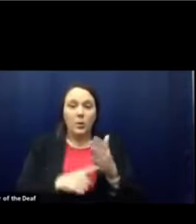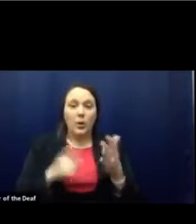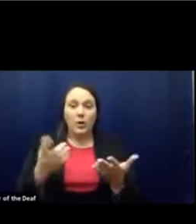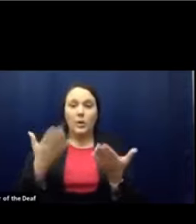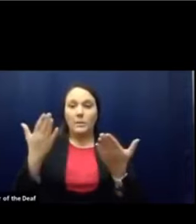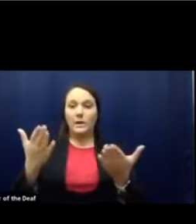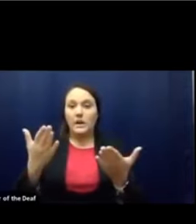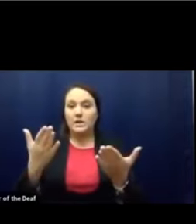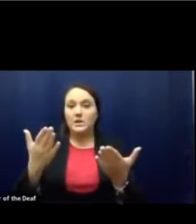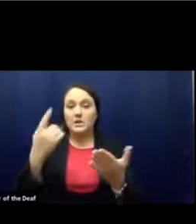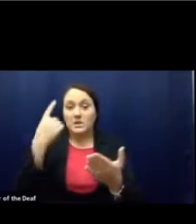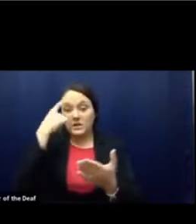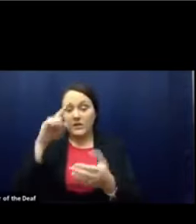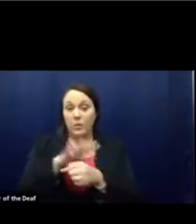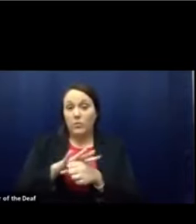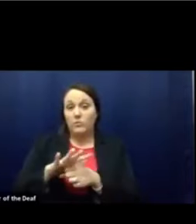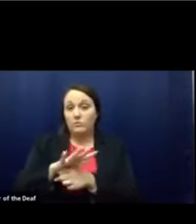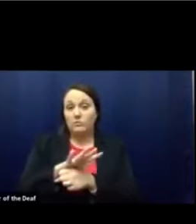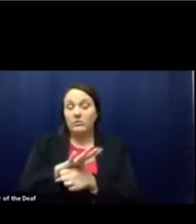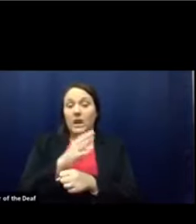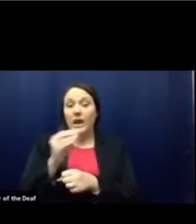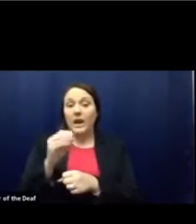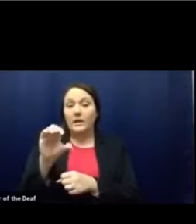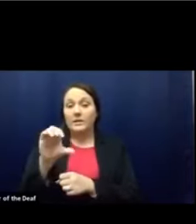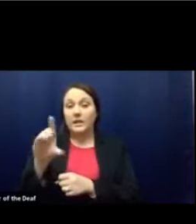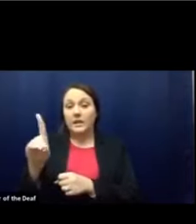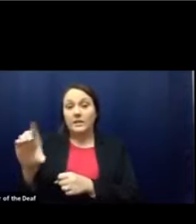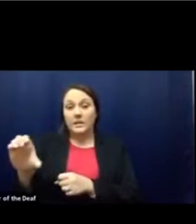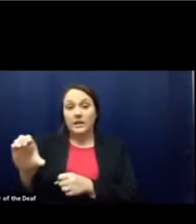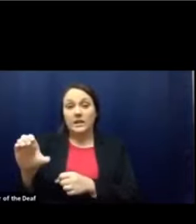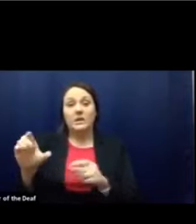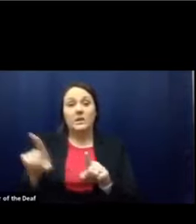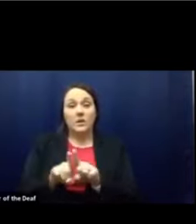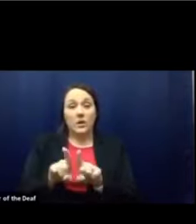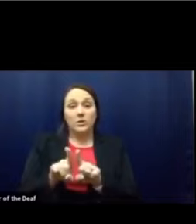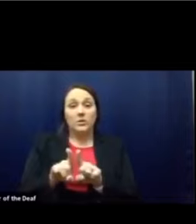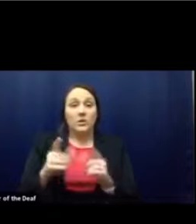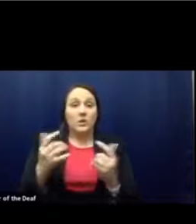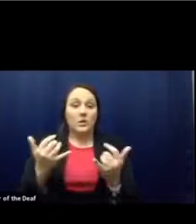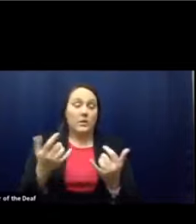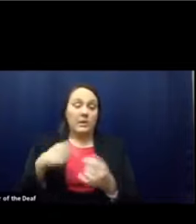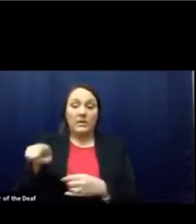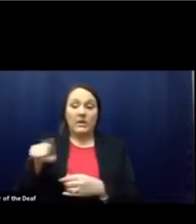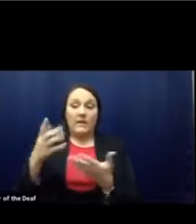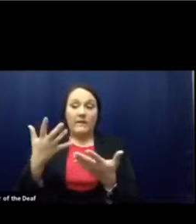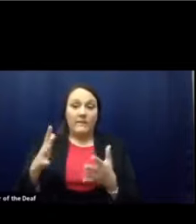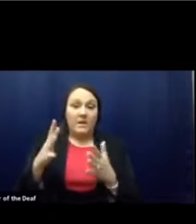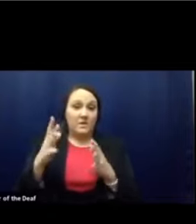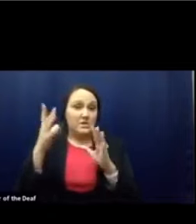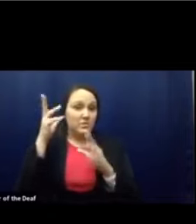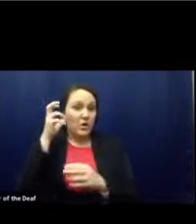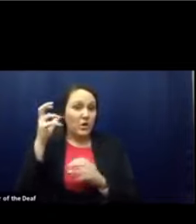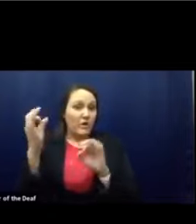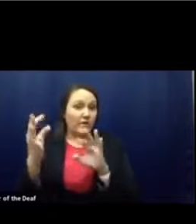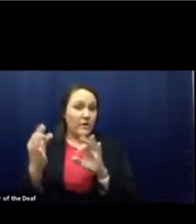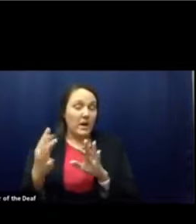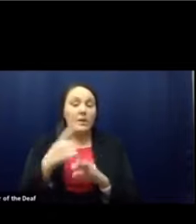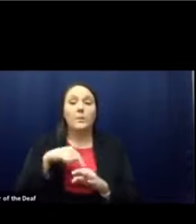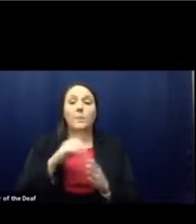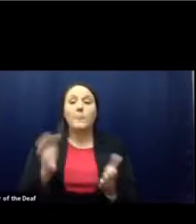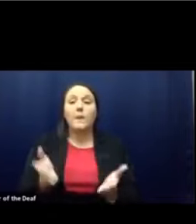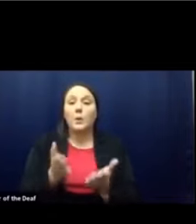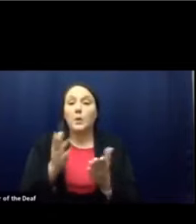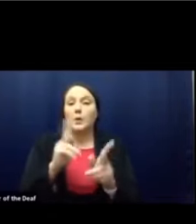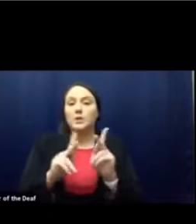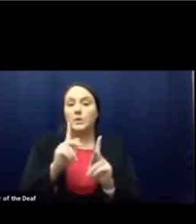up for us locally and with CDC as well, after now that they've heard a lot of this feedback. We do want to encourage people, that especially people who have been